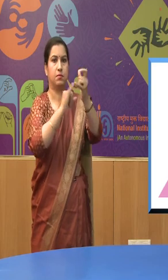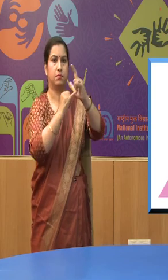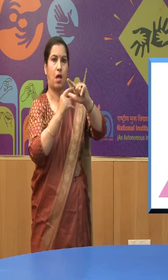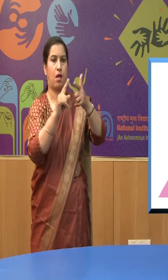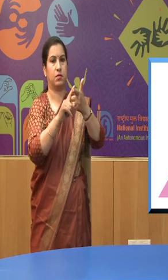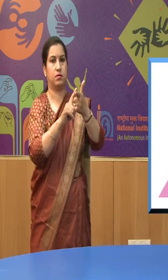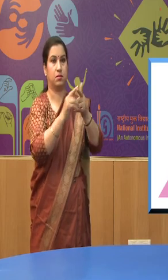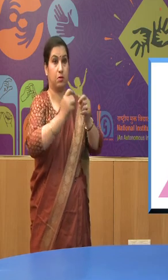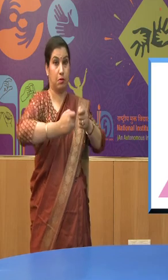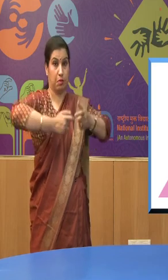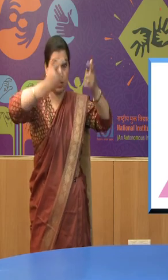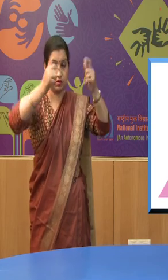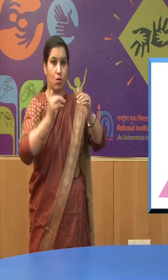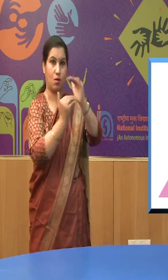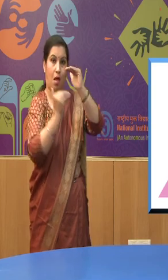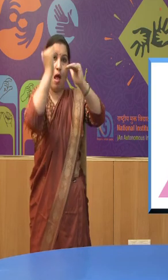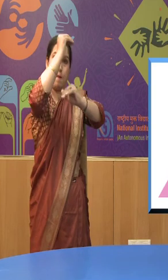and lower caste.